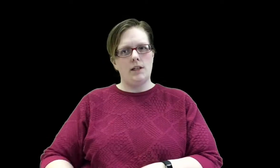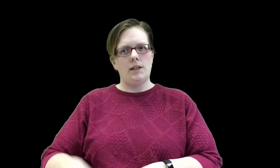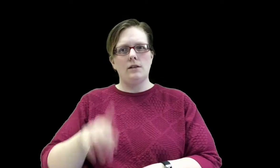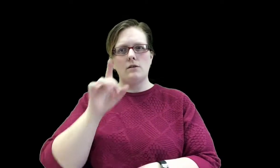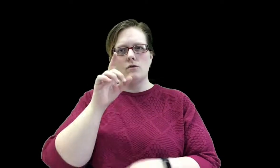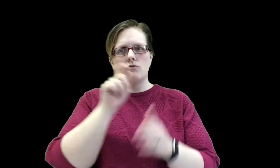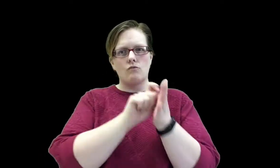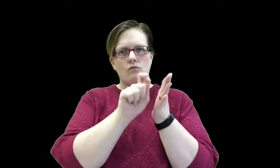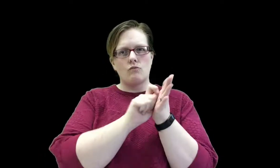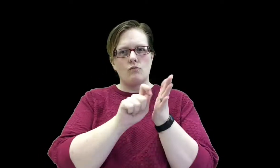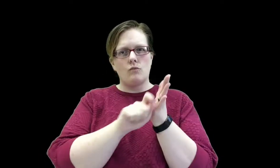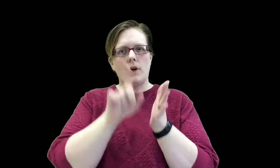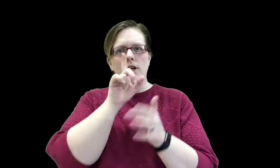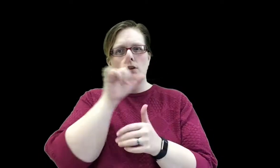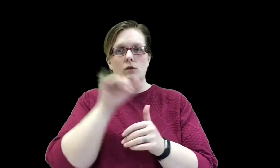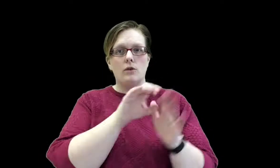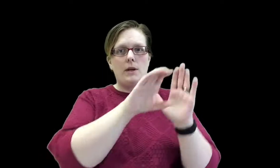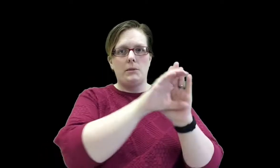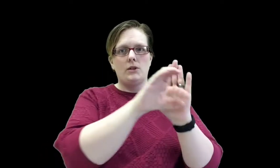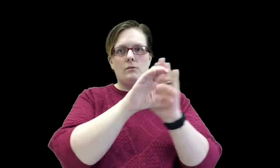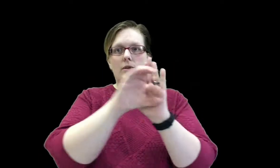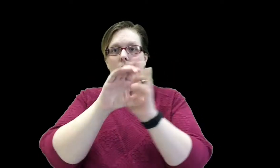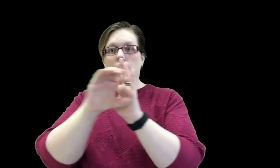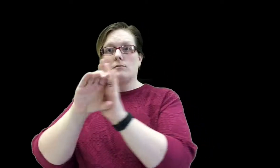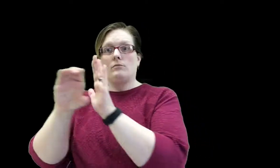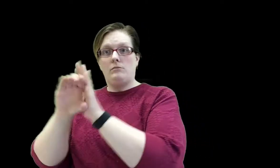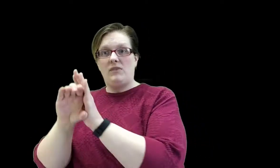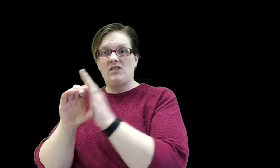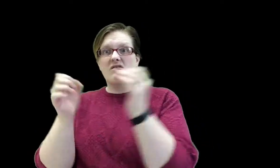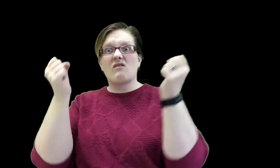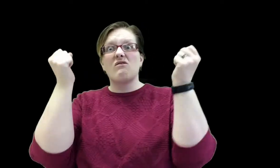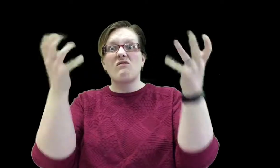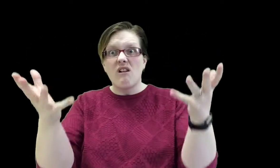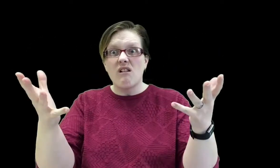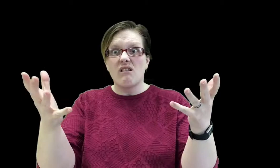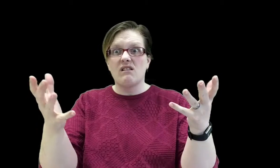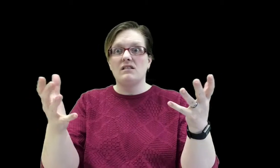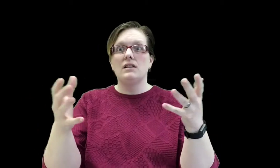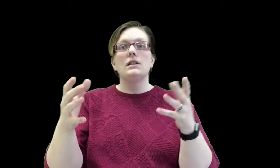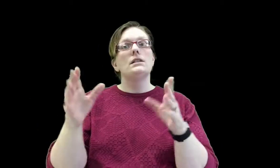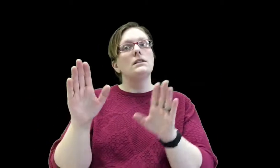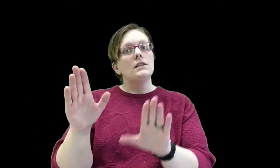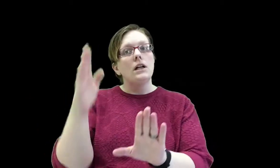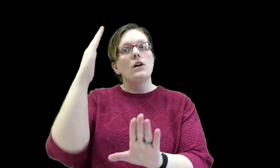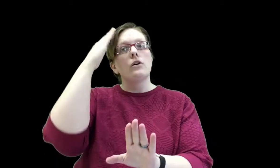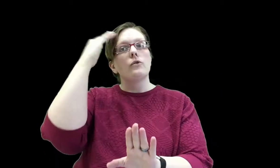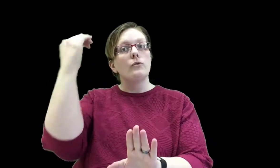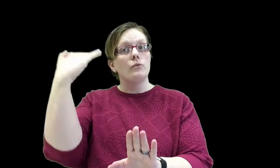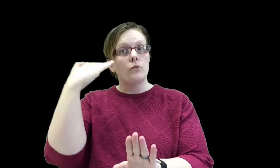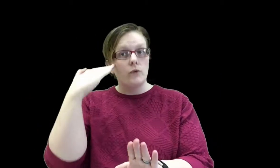You know, it's very similar to the Chinese style of writing with the pictures and the characters, but China has a